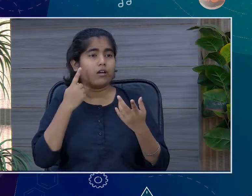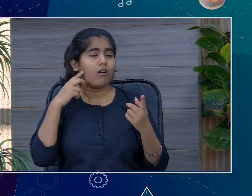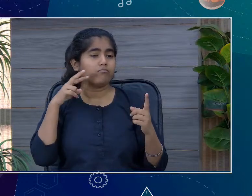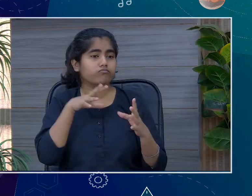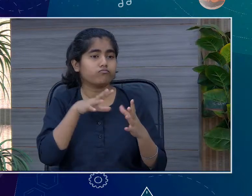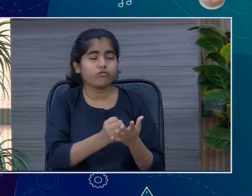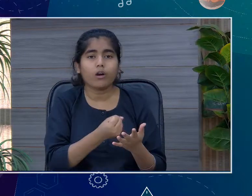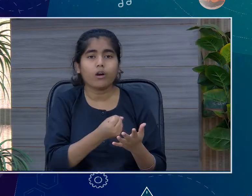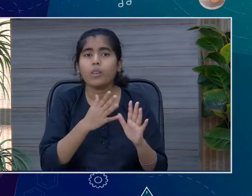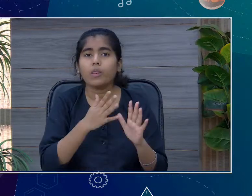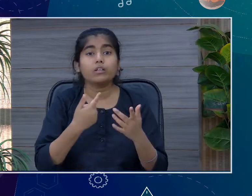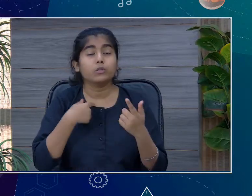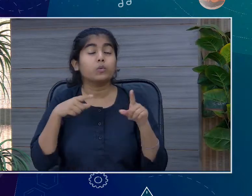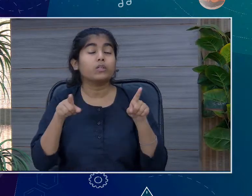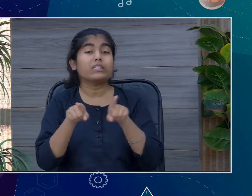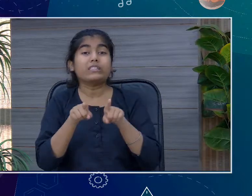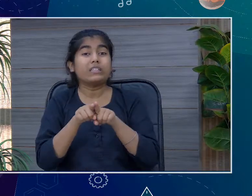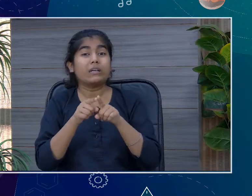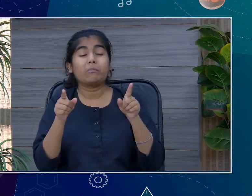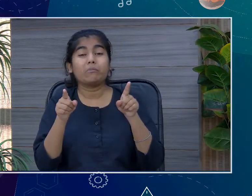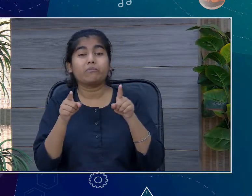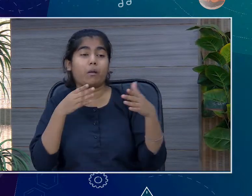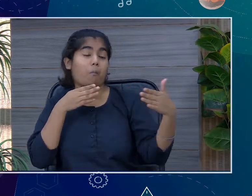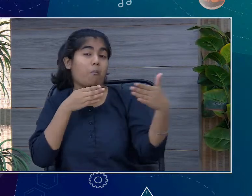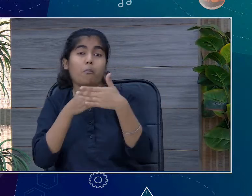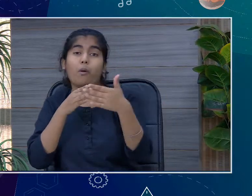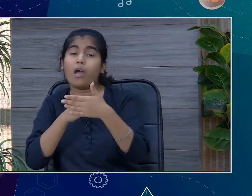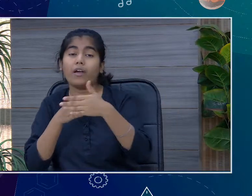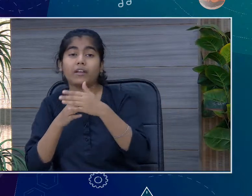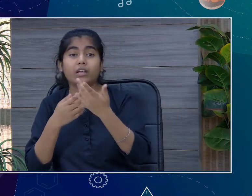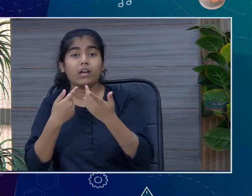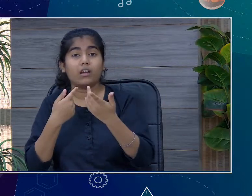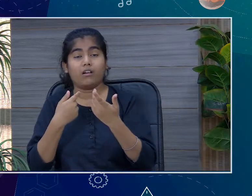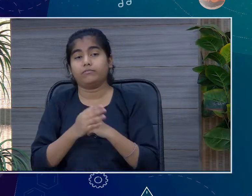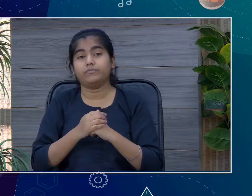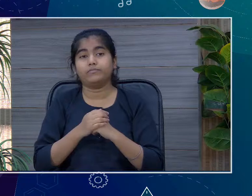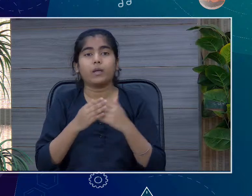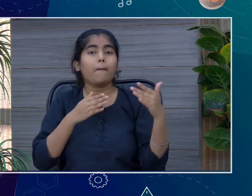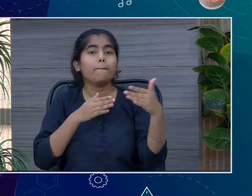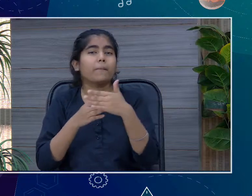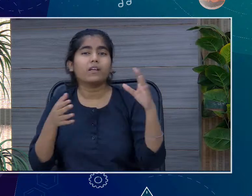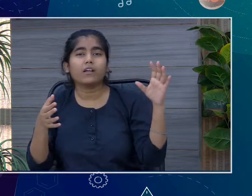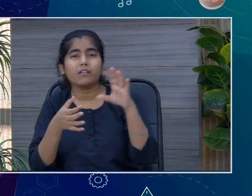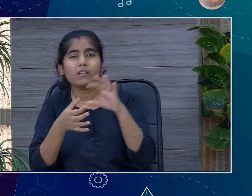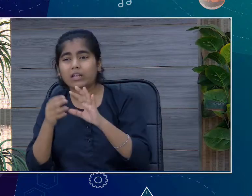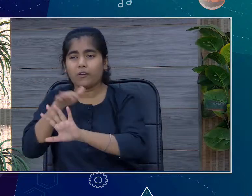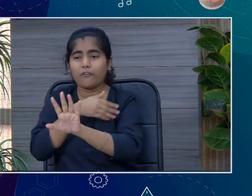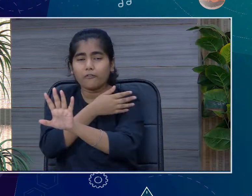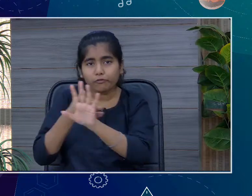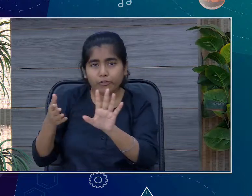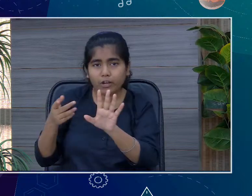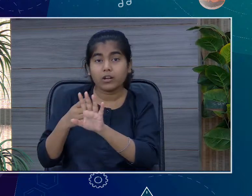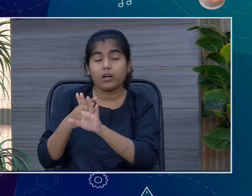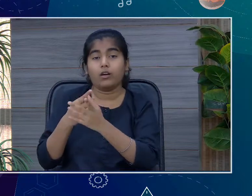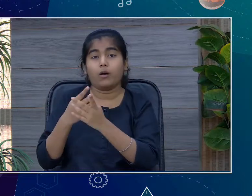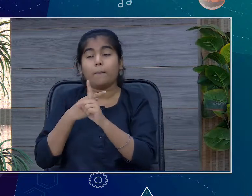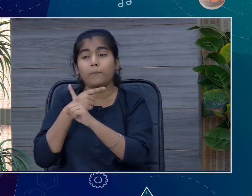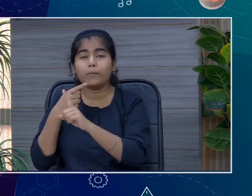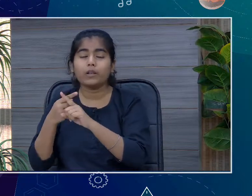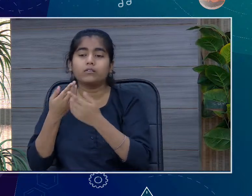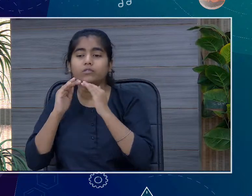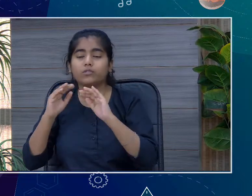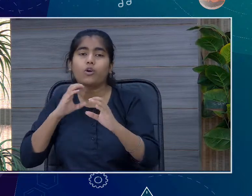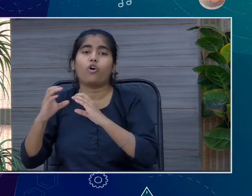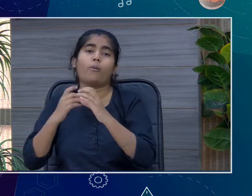a huge barrier for me to engage not only with the curriculum but also with my peers.